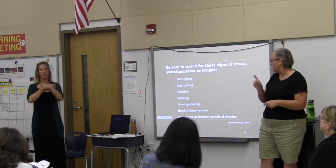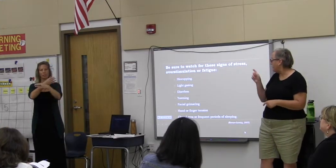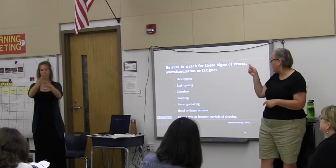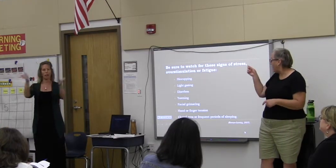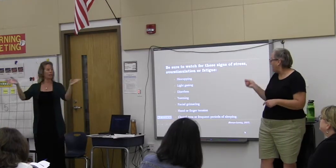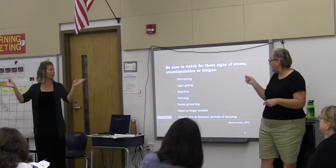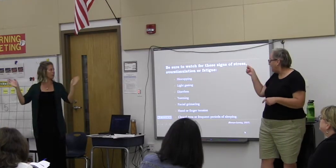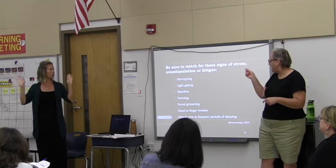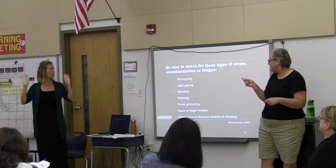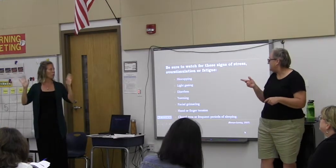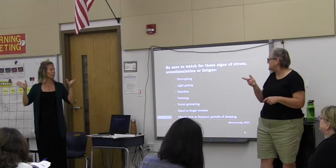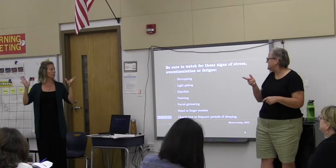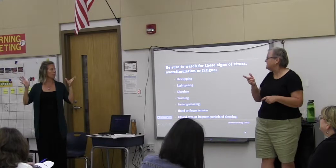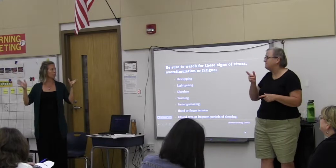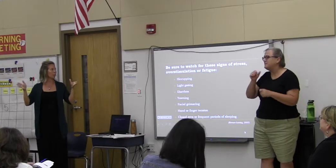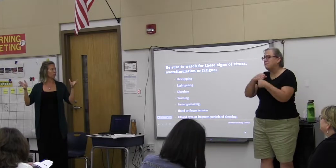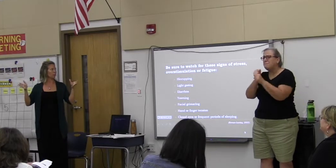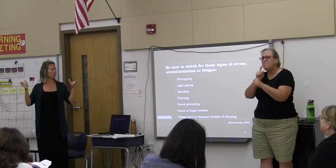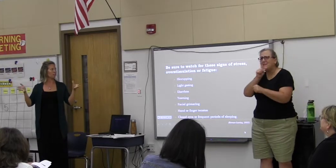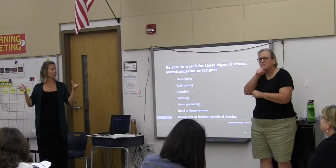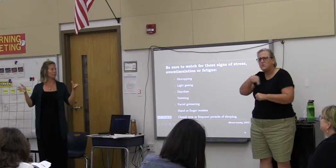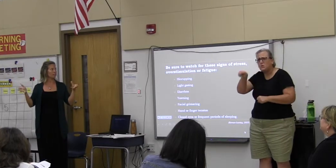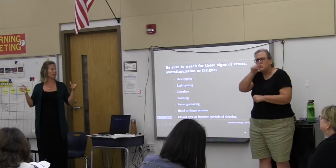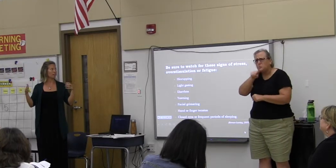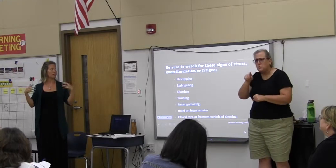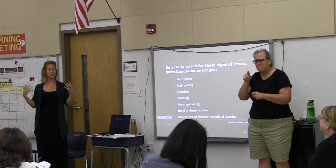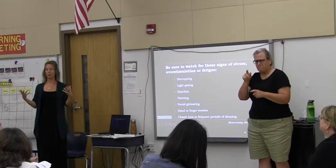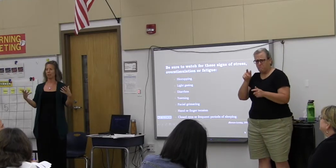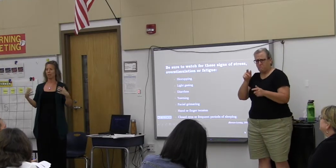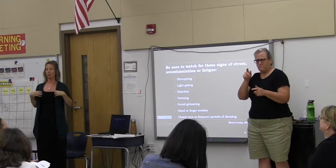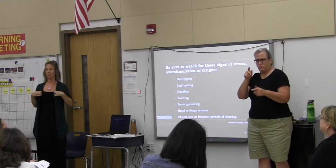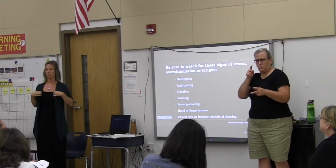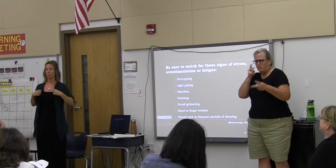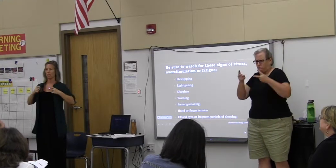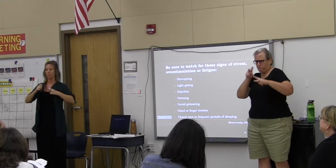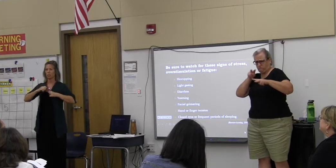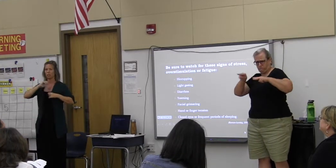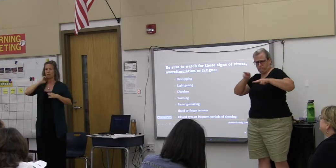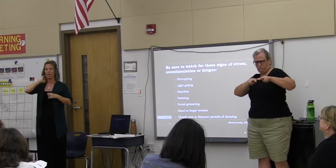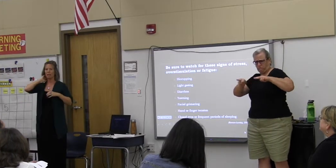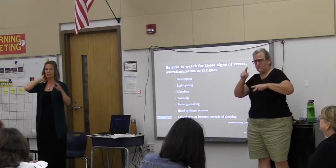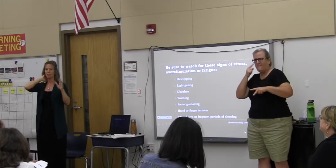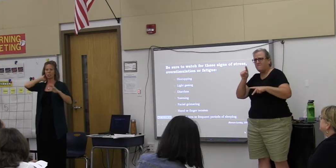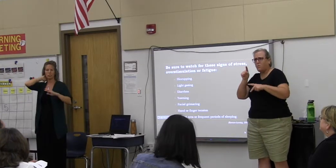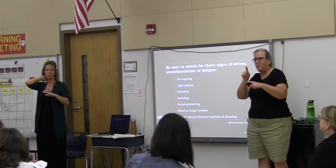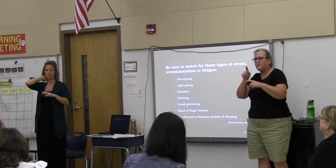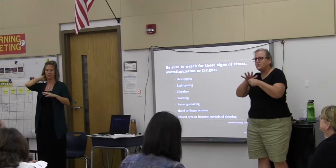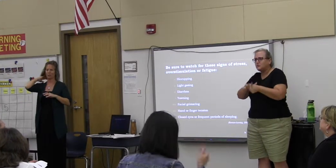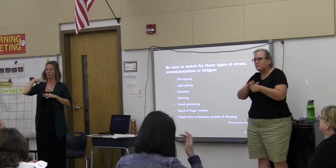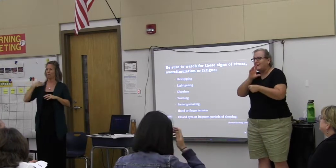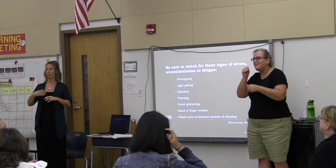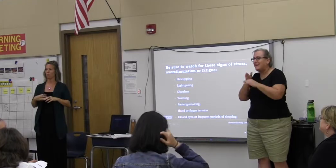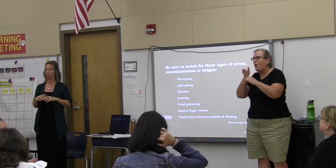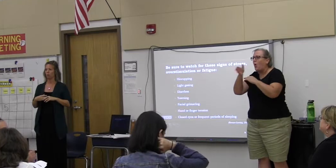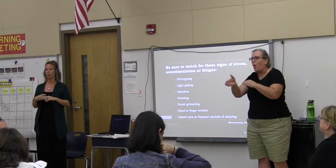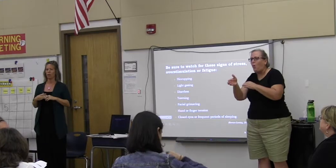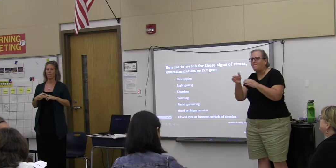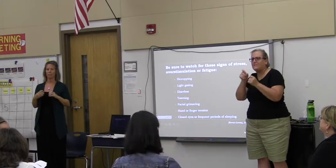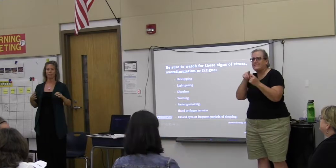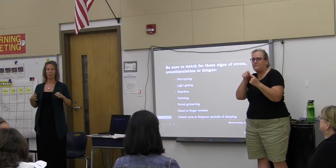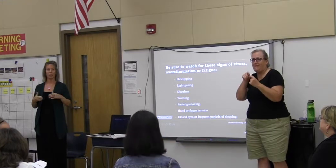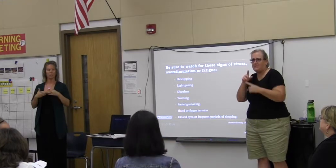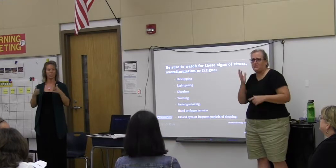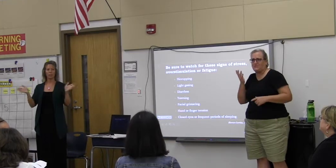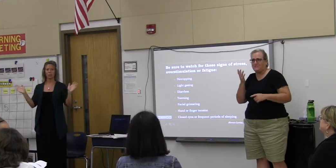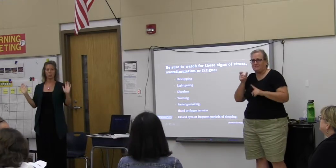This applies to a lot of kiddos. Always be sure to look for these different signs of stress and overstimulation. And this isn't just specific for kiddos who